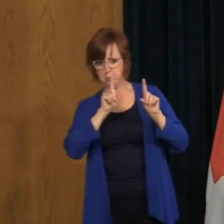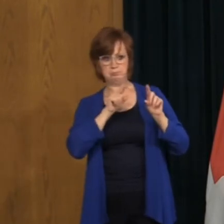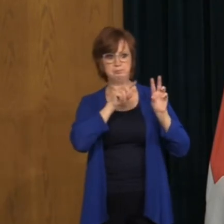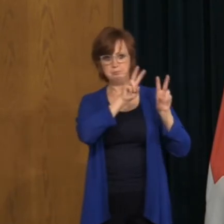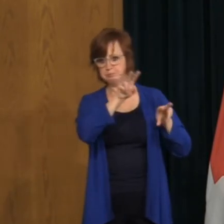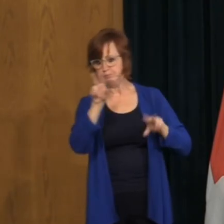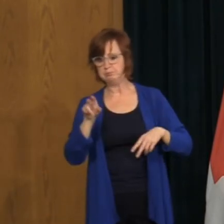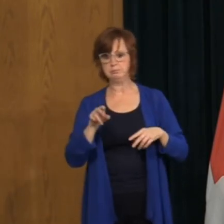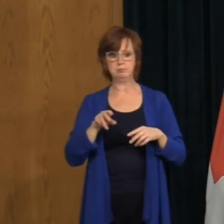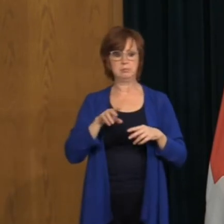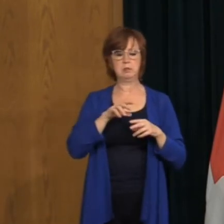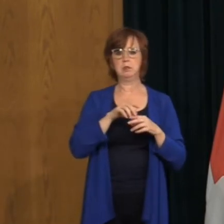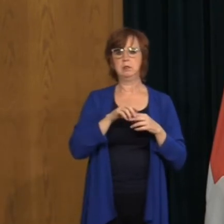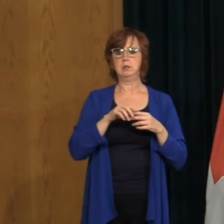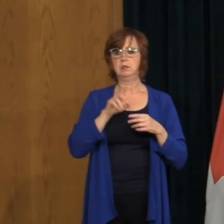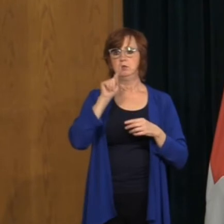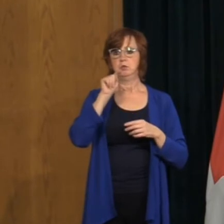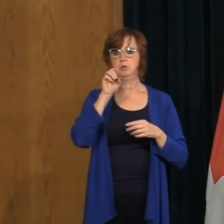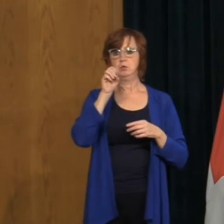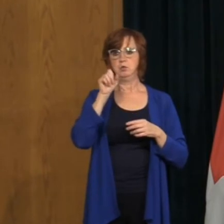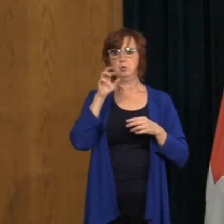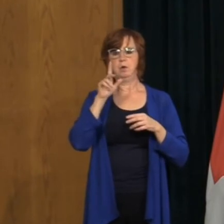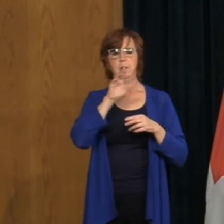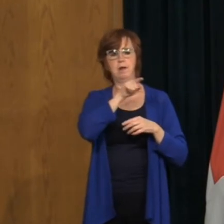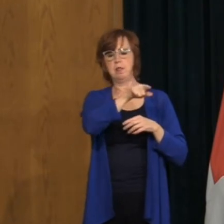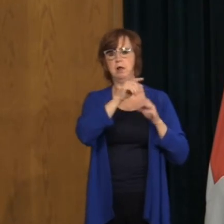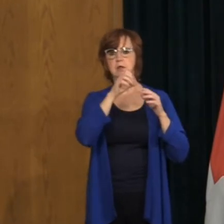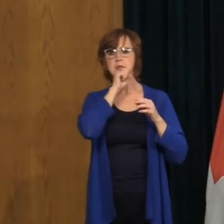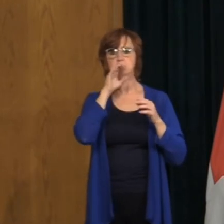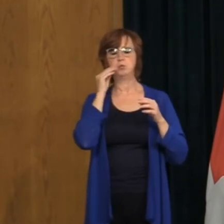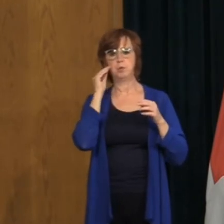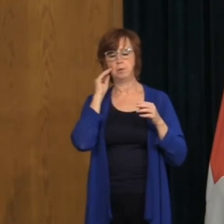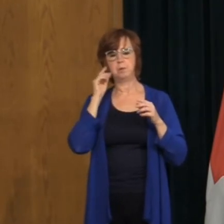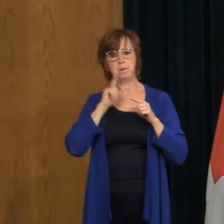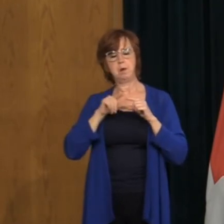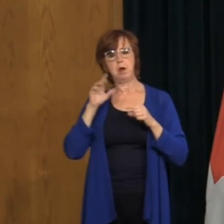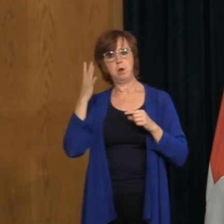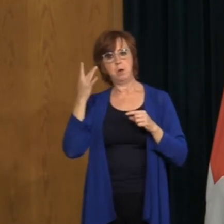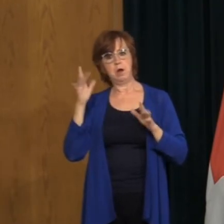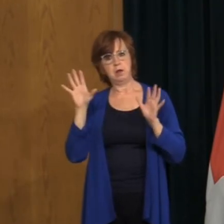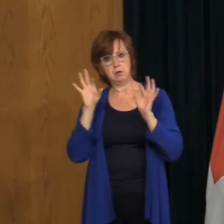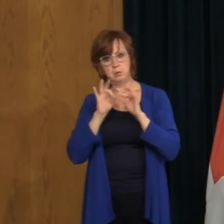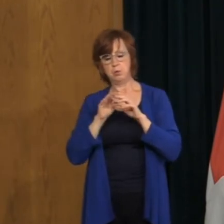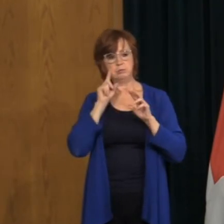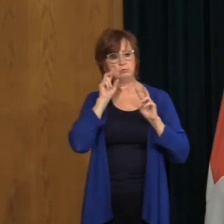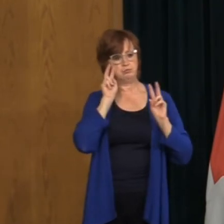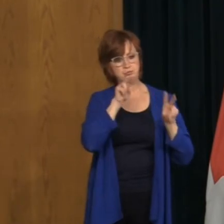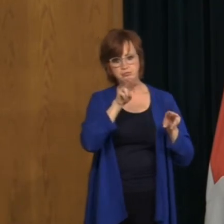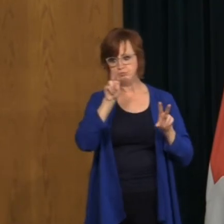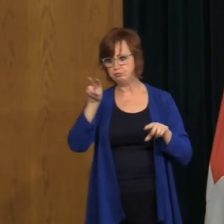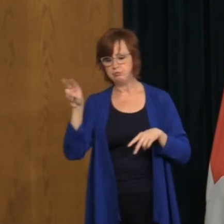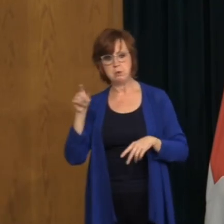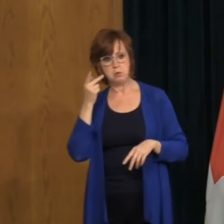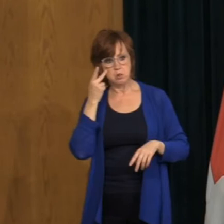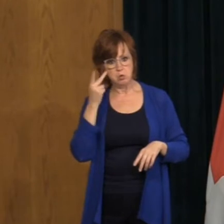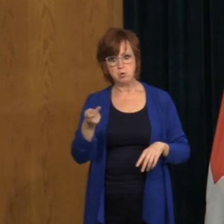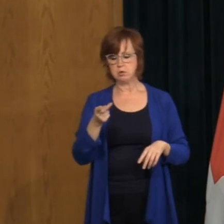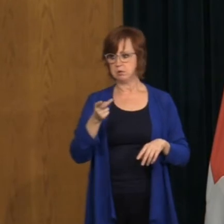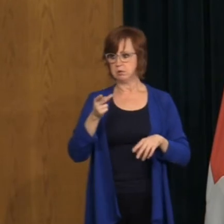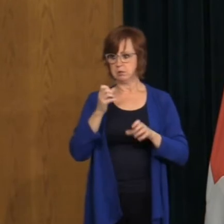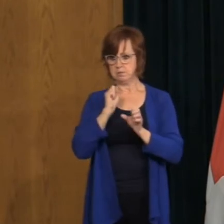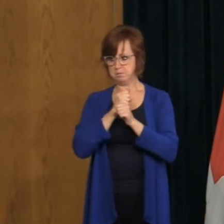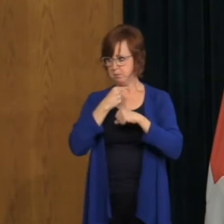across government, the focus of virtually everyone involved has been to ensure that we